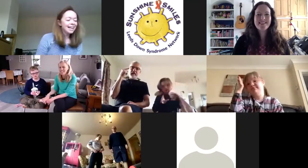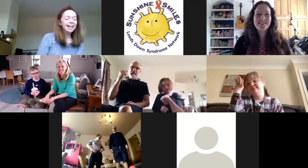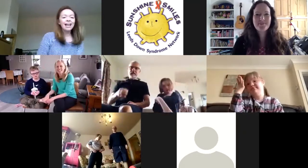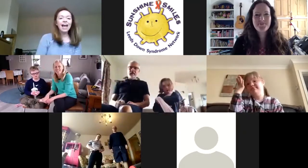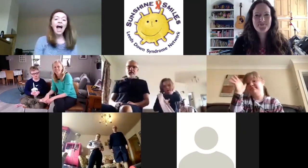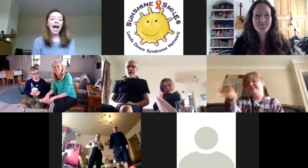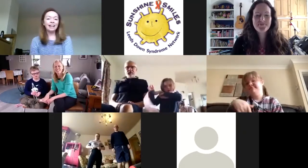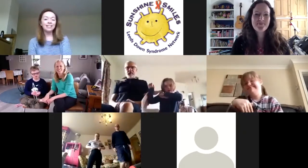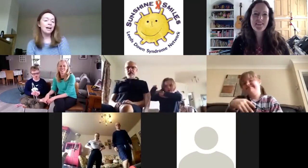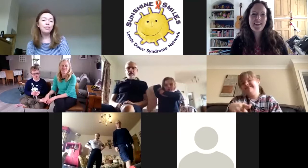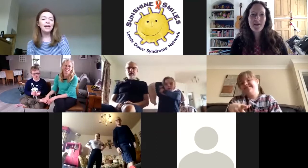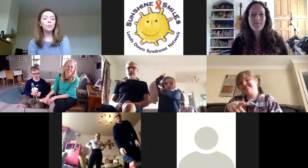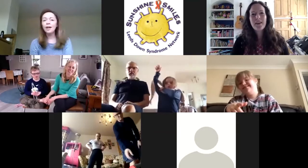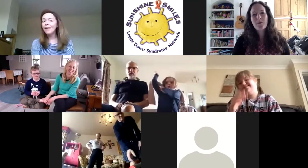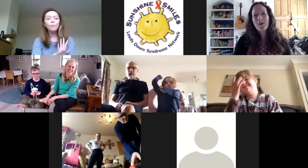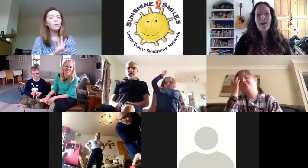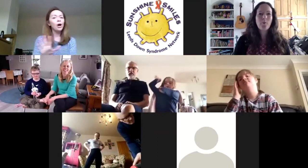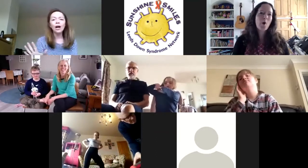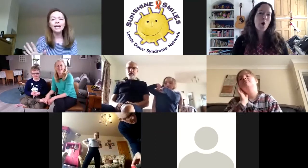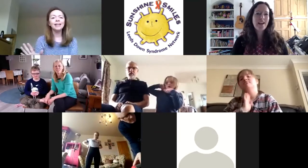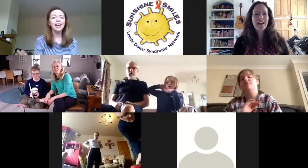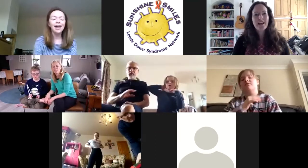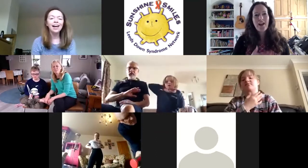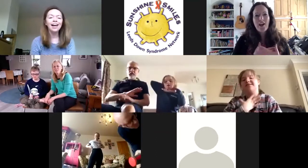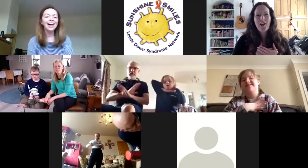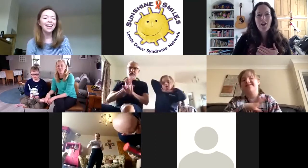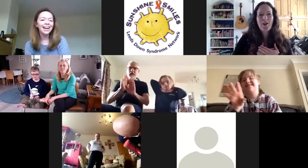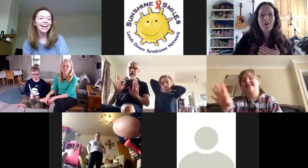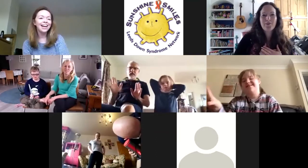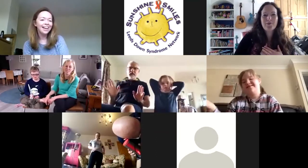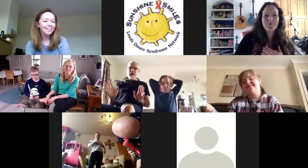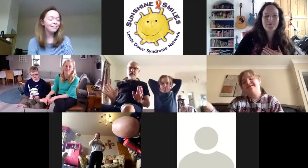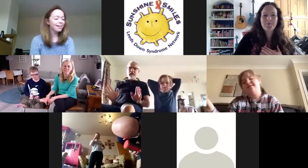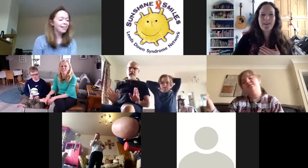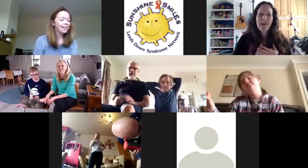eyes, and something without warning, love,